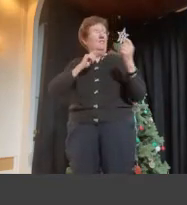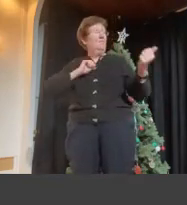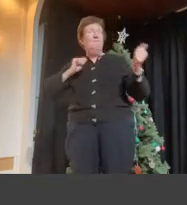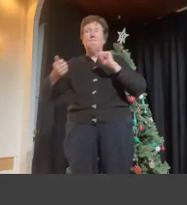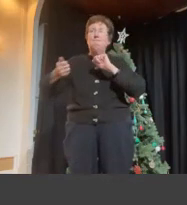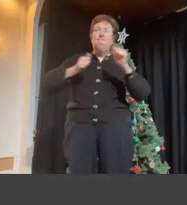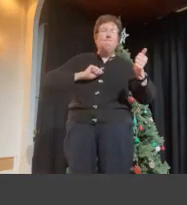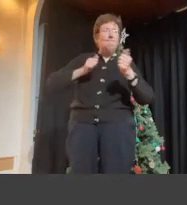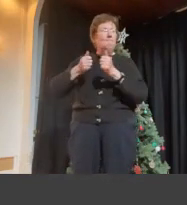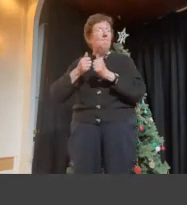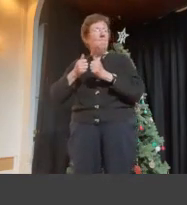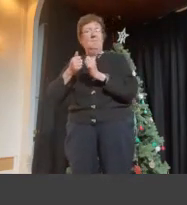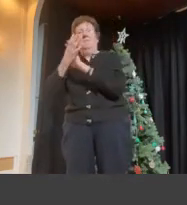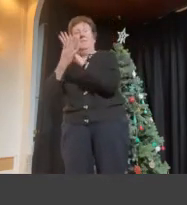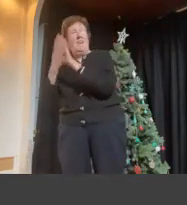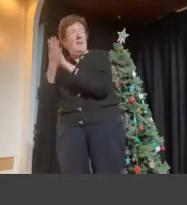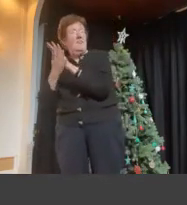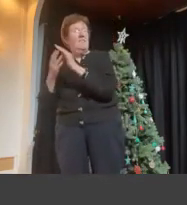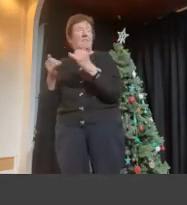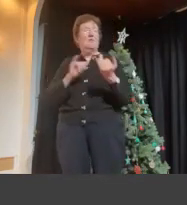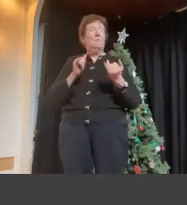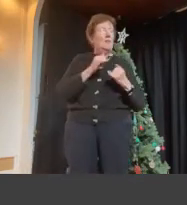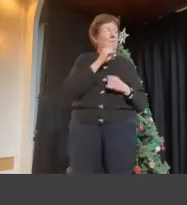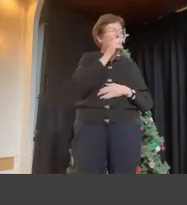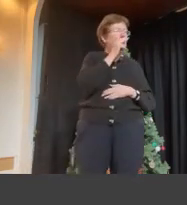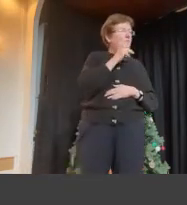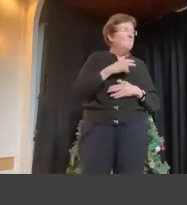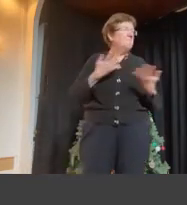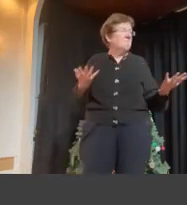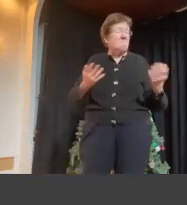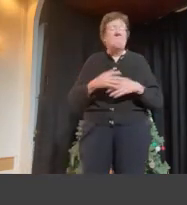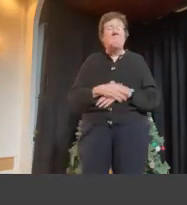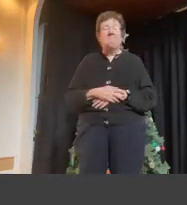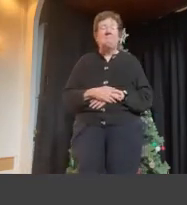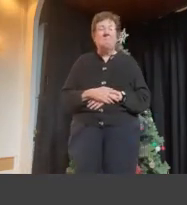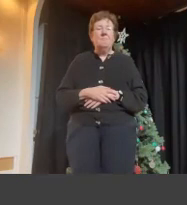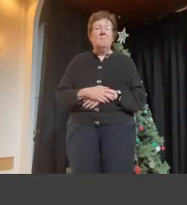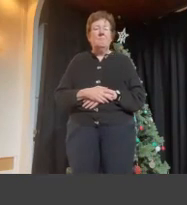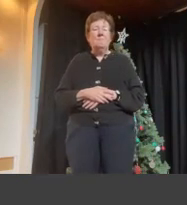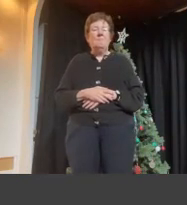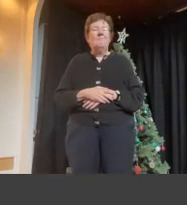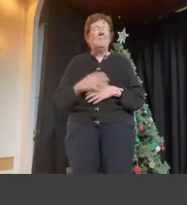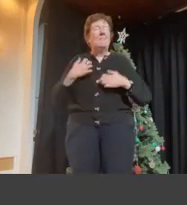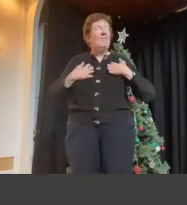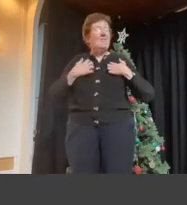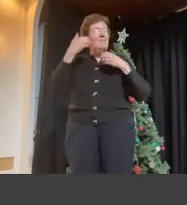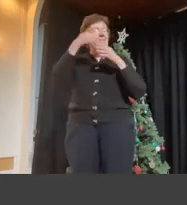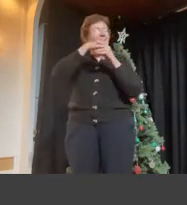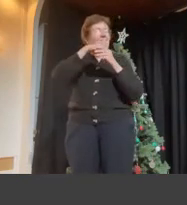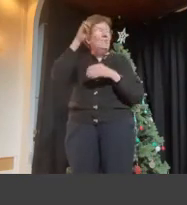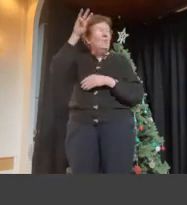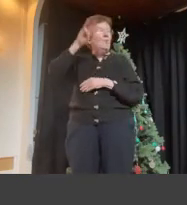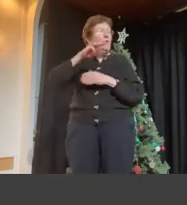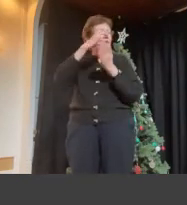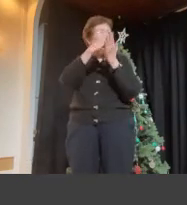in classrooms as well, where teachers will use strategies in translanguaging to get their point across. They may sign, they may use speech, and a